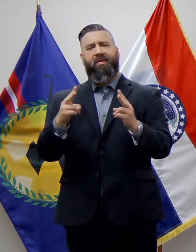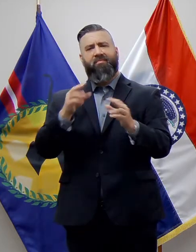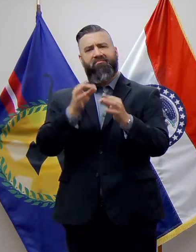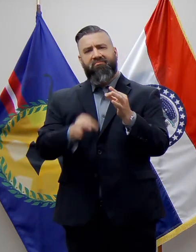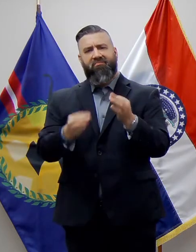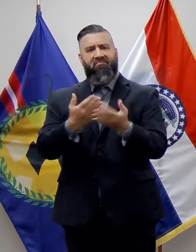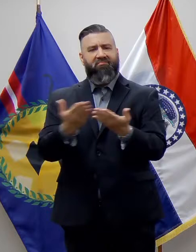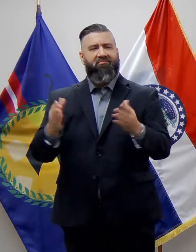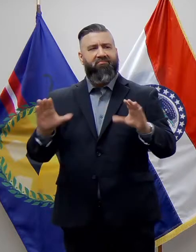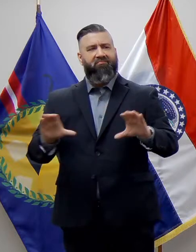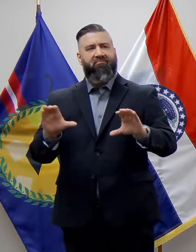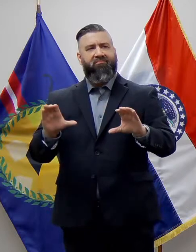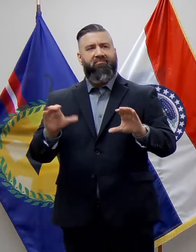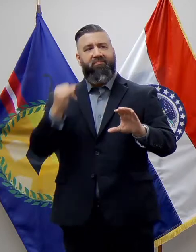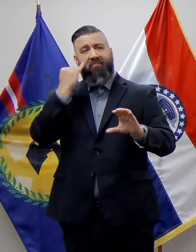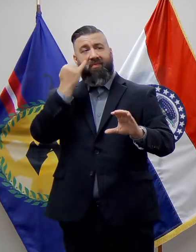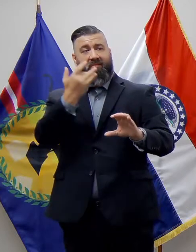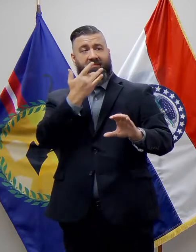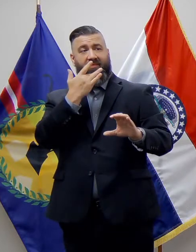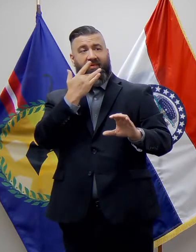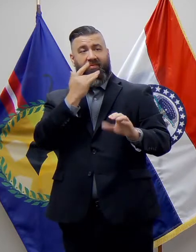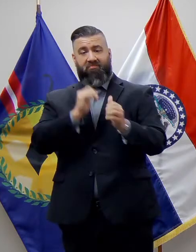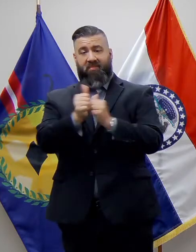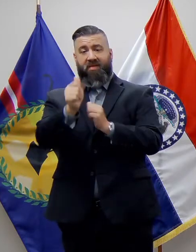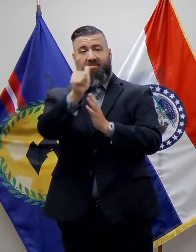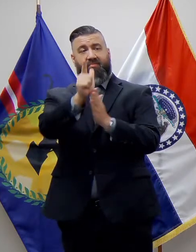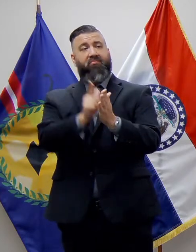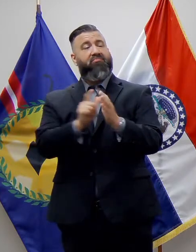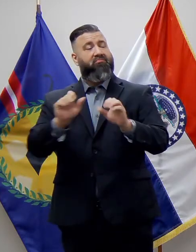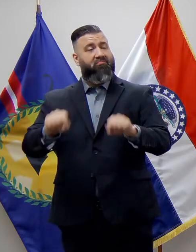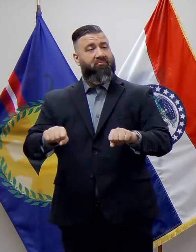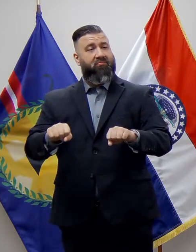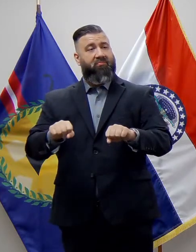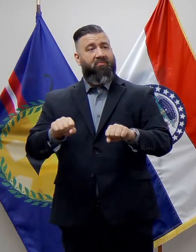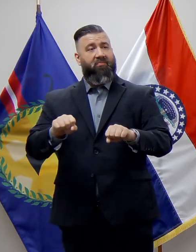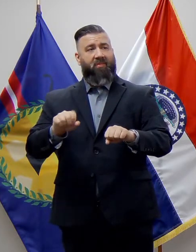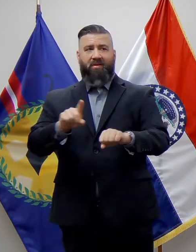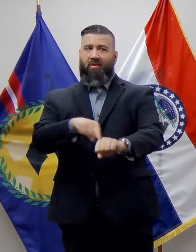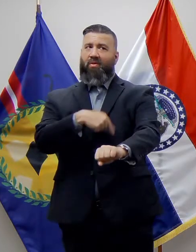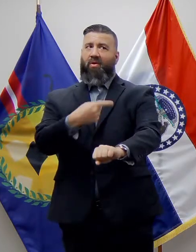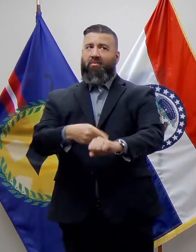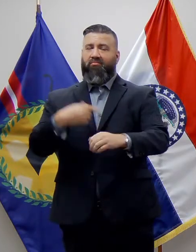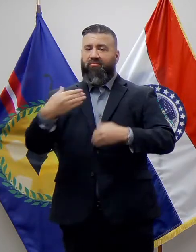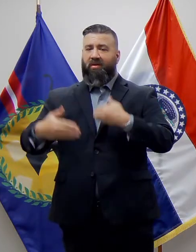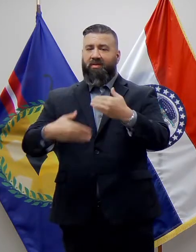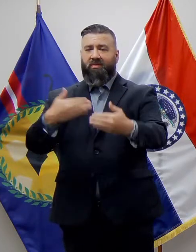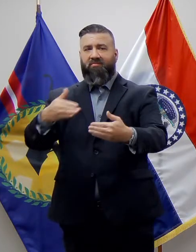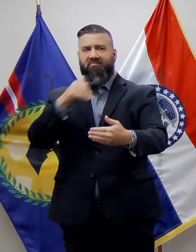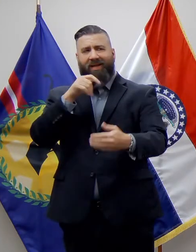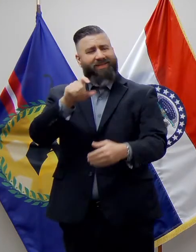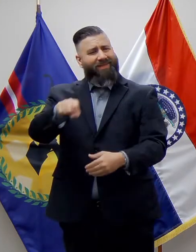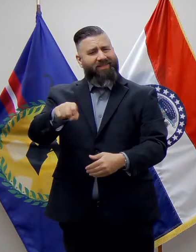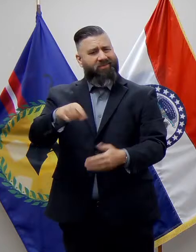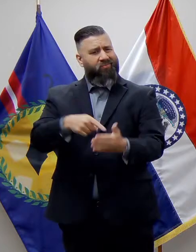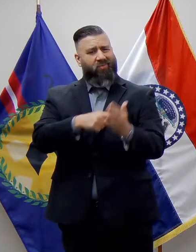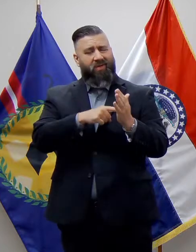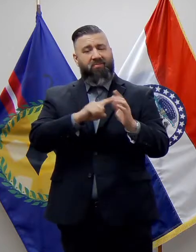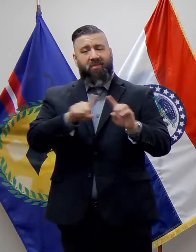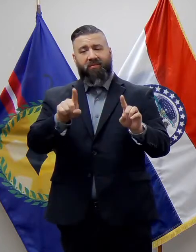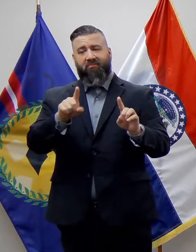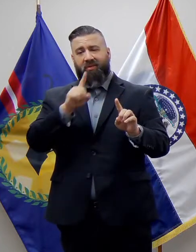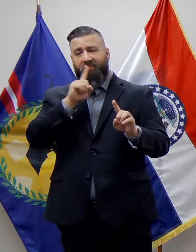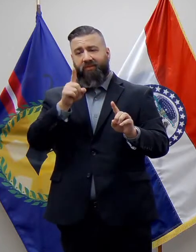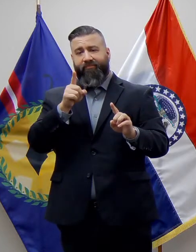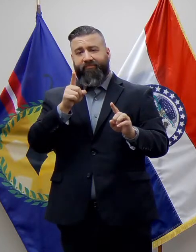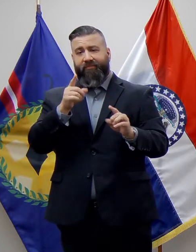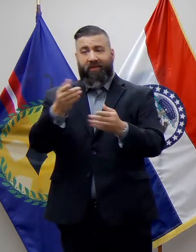do. If they prefer to pass an ordinance, they can certainly do that. That's a longer process, but it's not necessary. But I would invite them to take the pathway